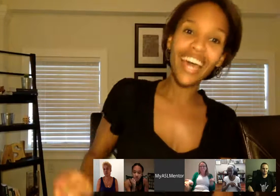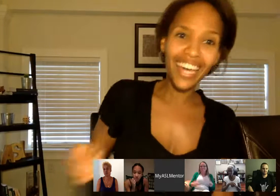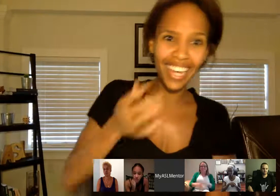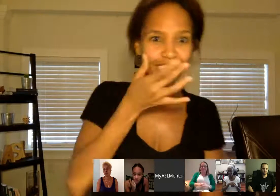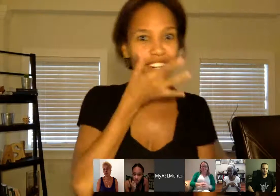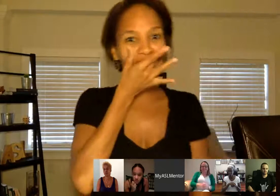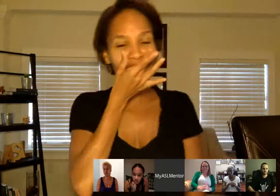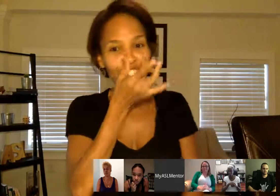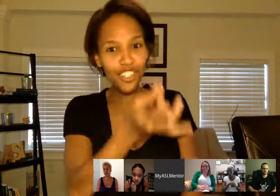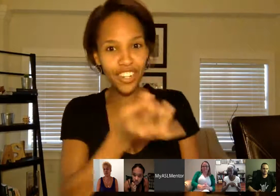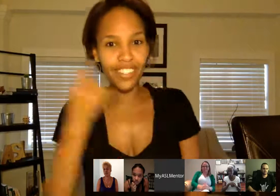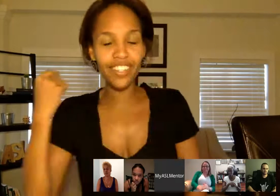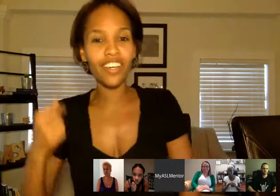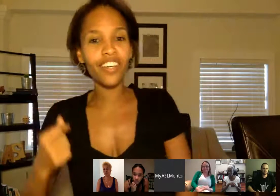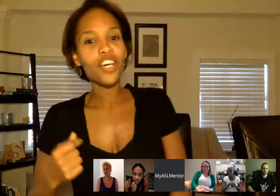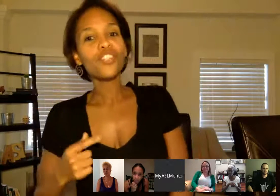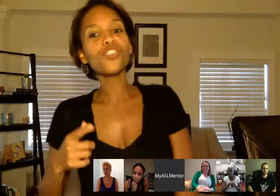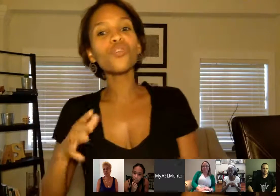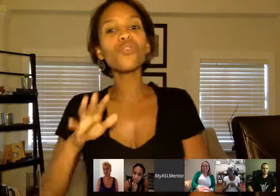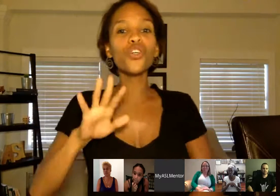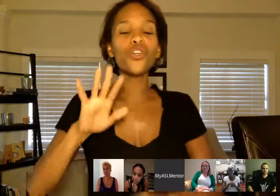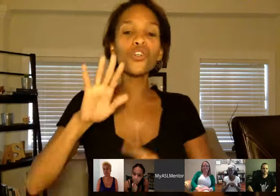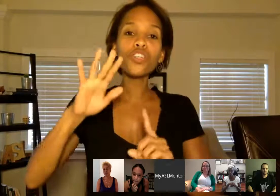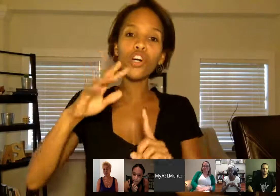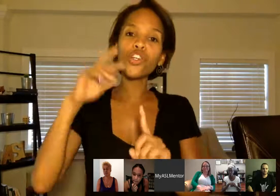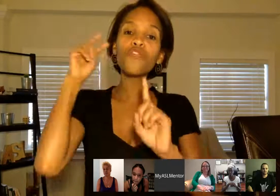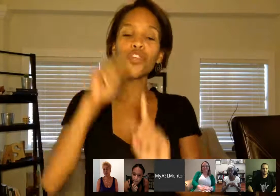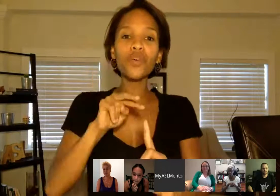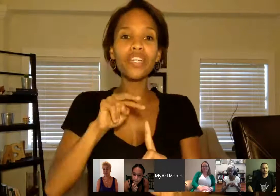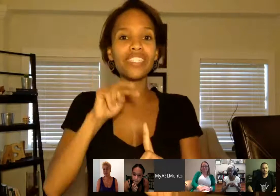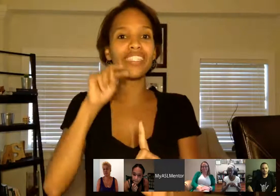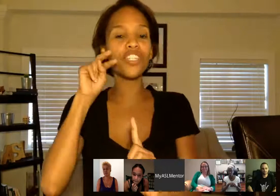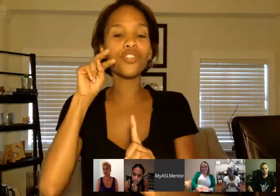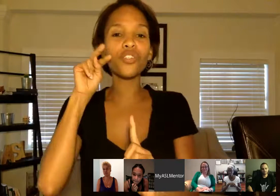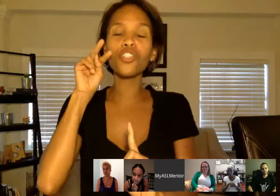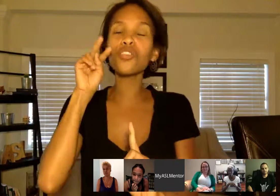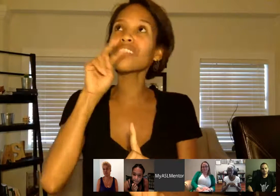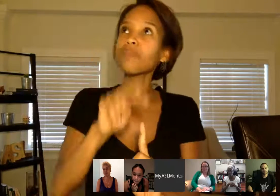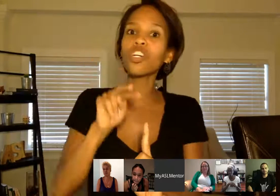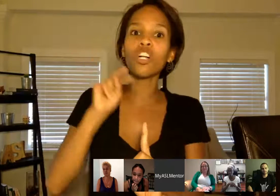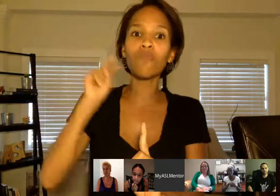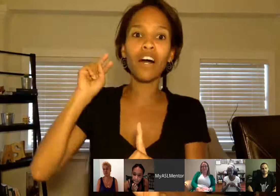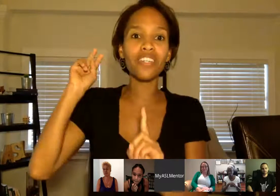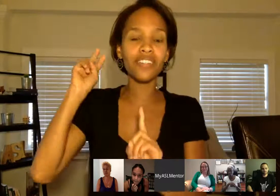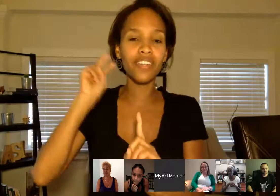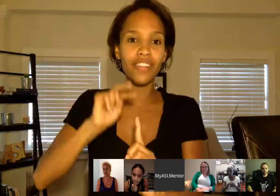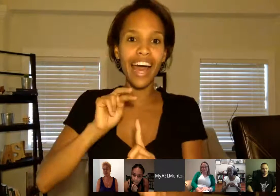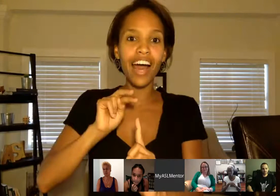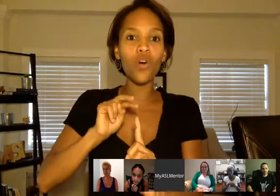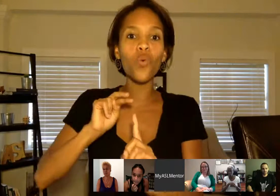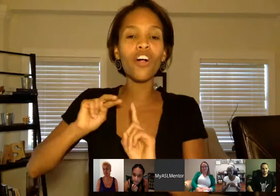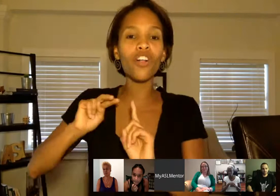Ah, okay. So interesting. So your view is this: you're skeptical about